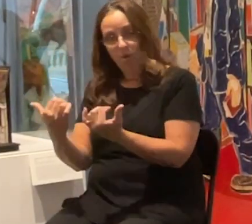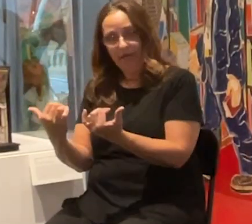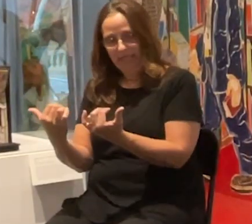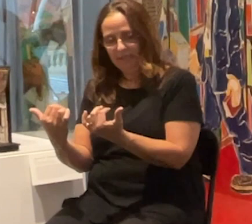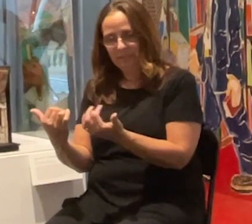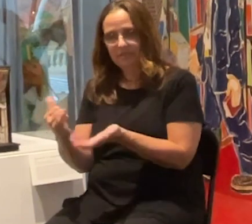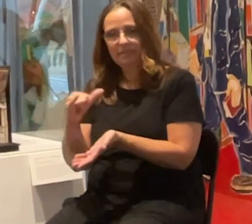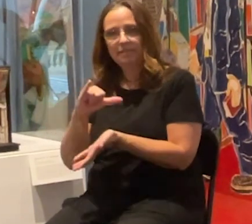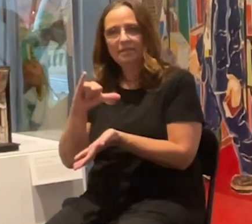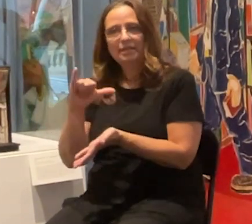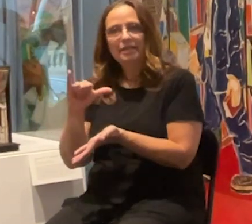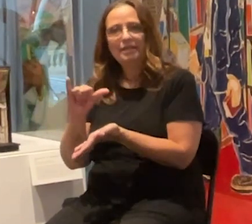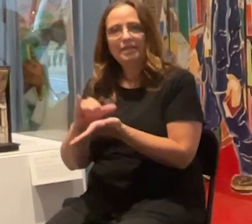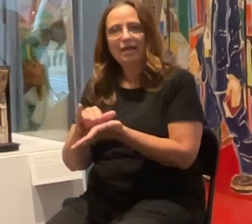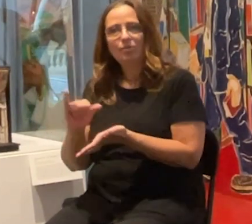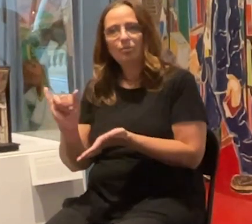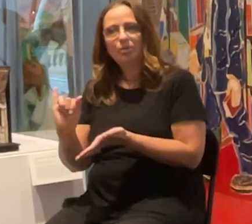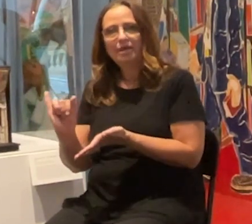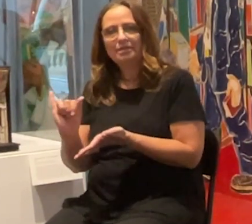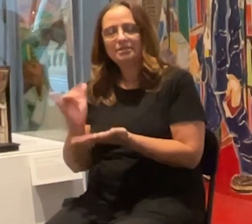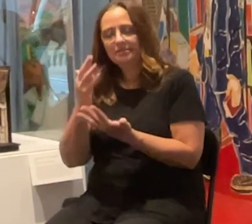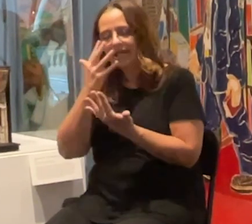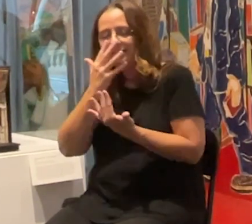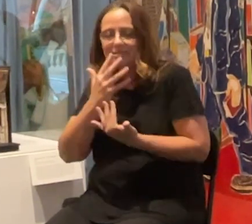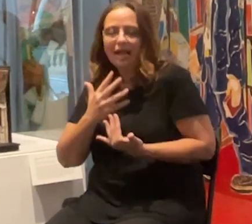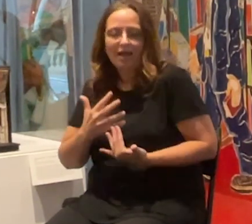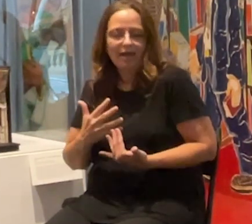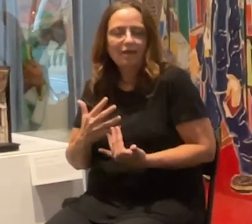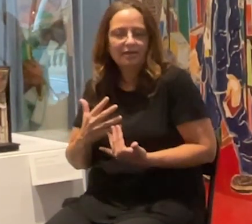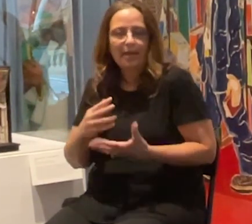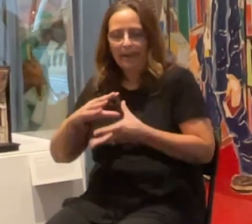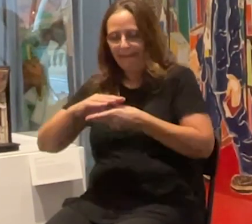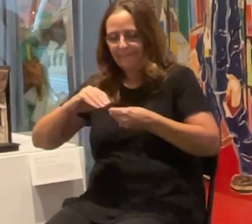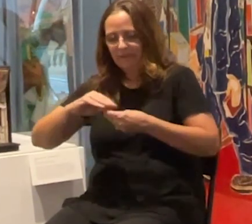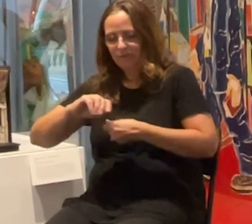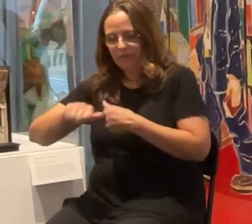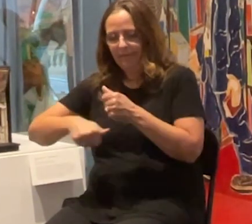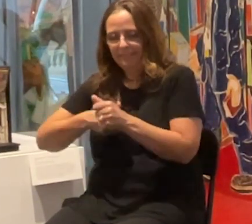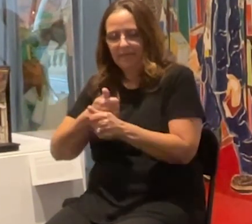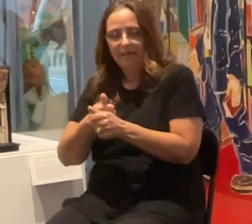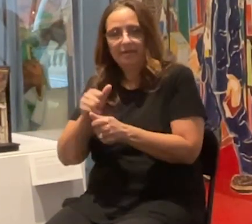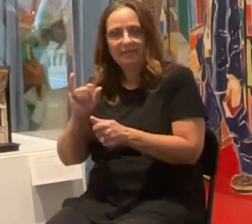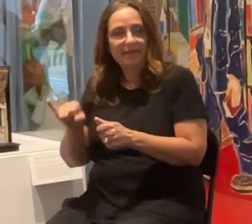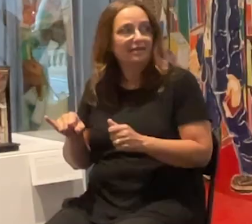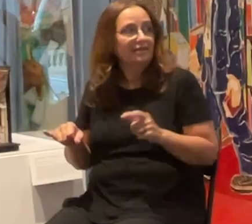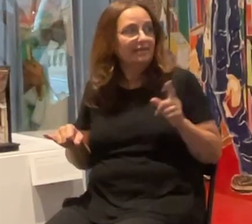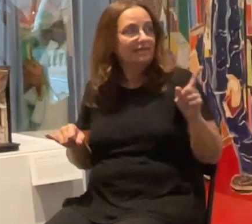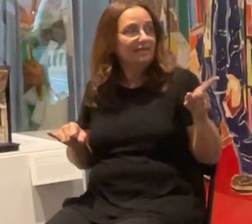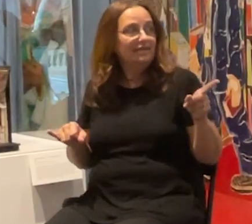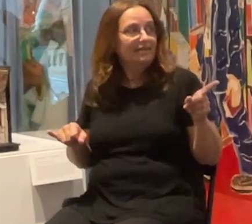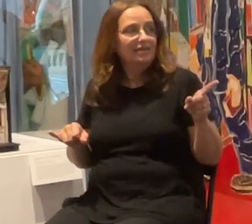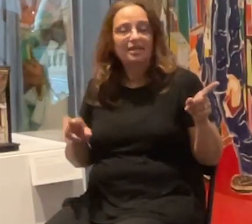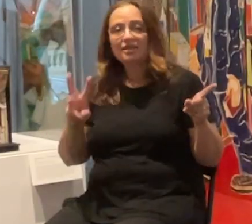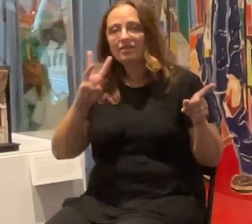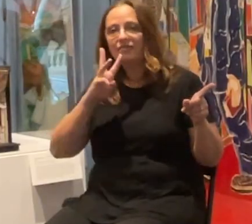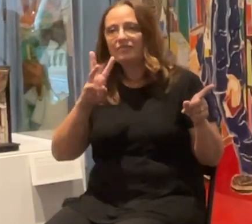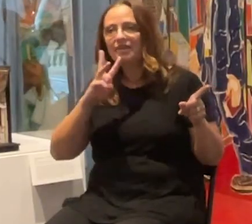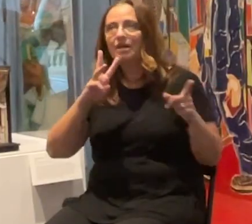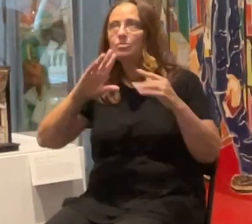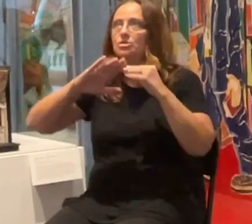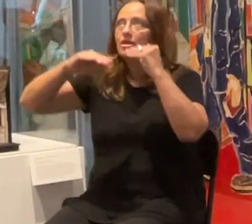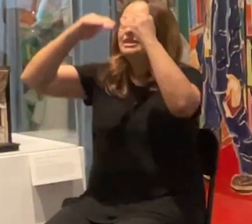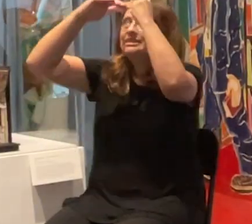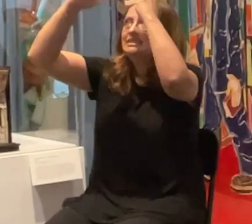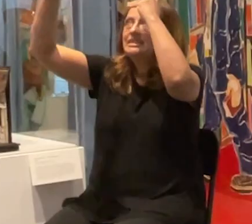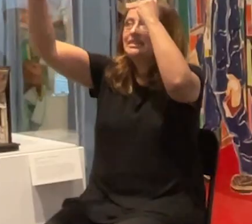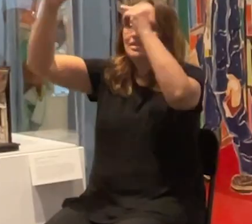of a somewhat tragic type of narrative behind the thing. Yeah, but, wasn't the flood going on the ceiling or something?